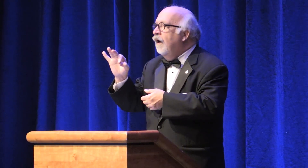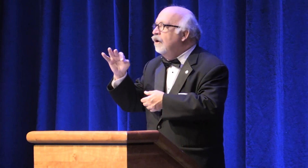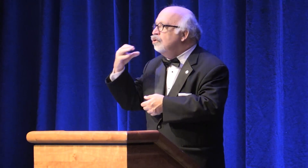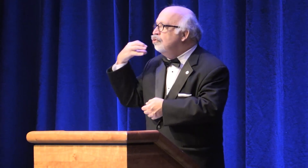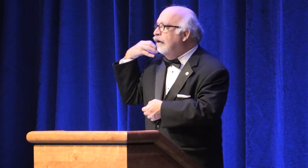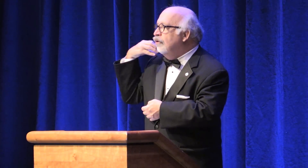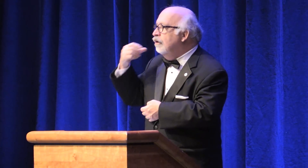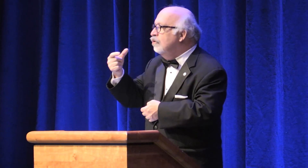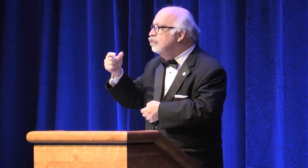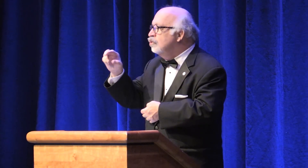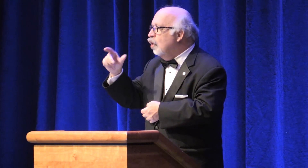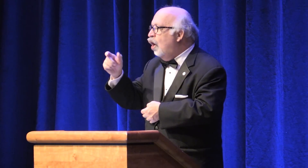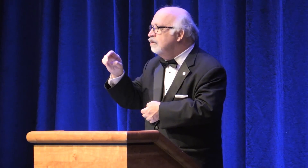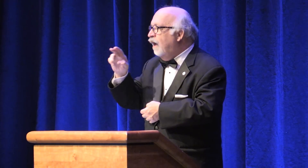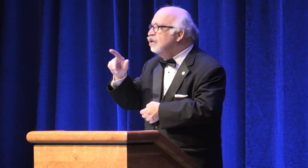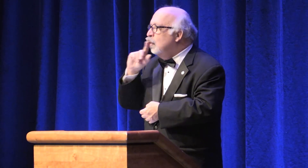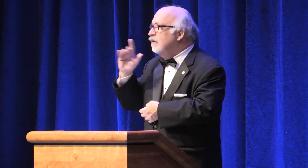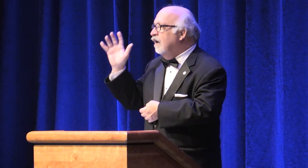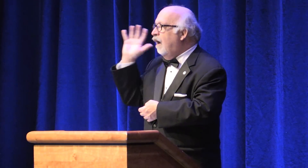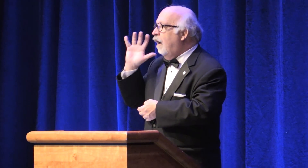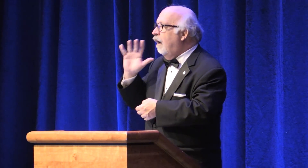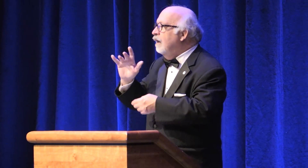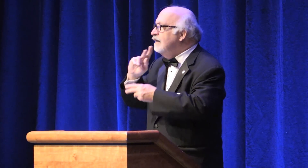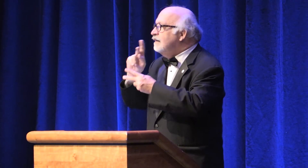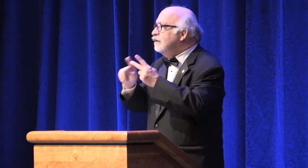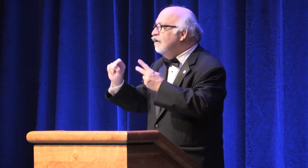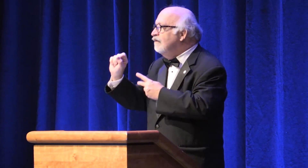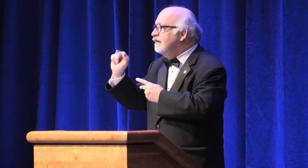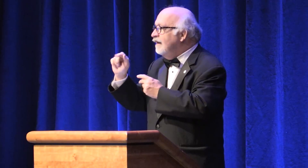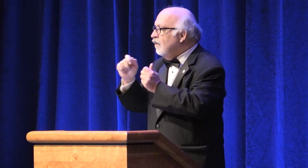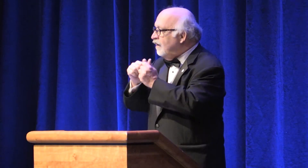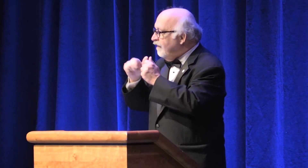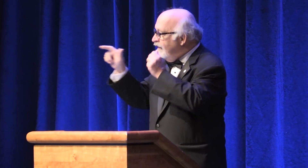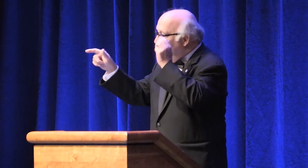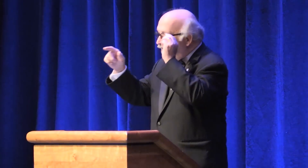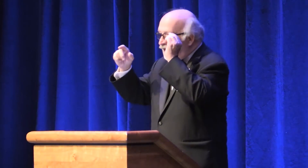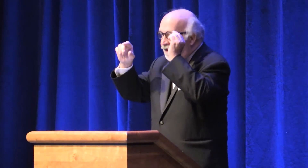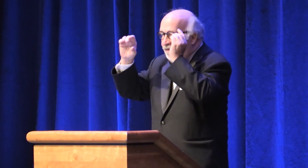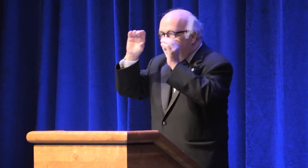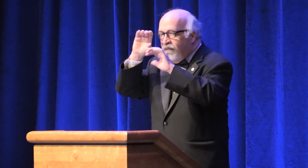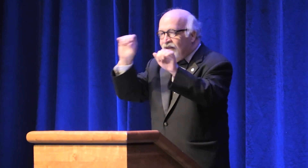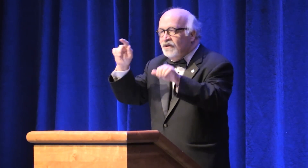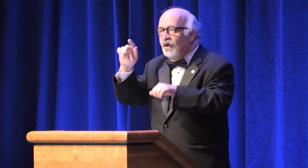Kathleen Marshall, the wife of General Marshall, who was Secretary of State,